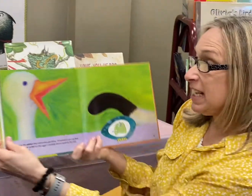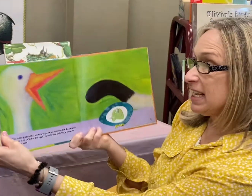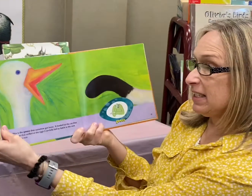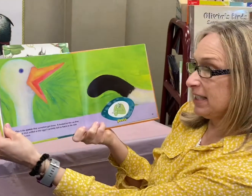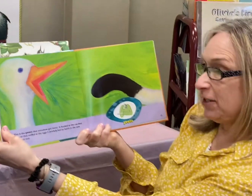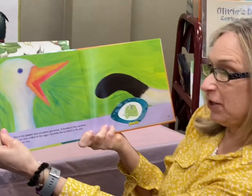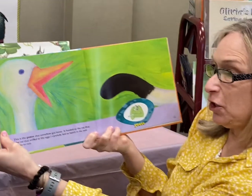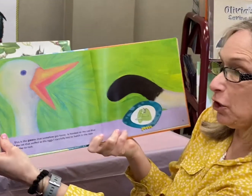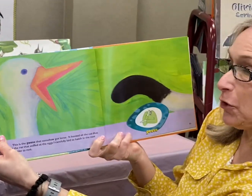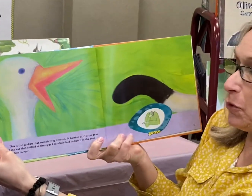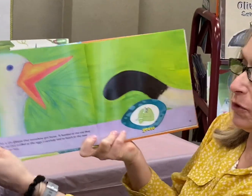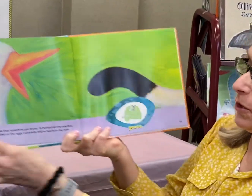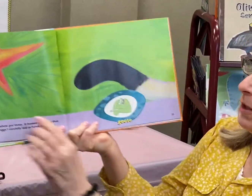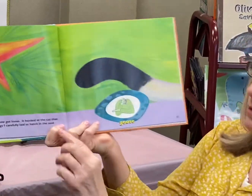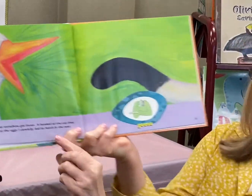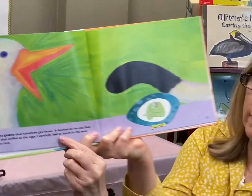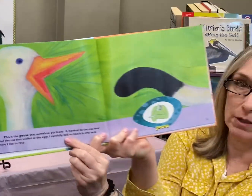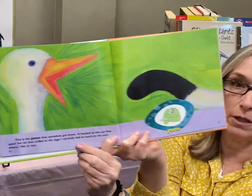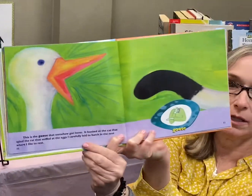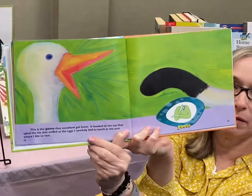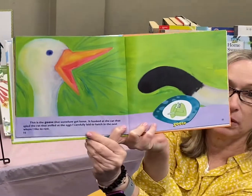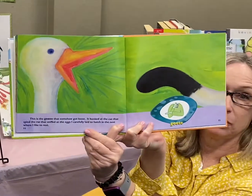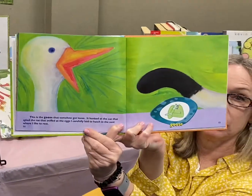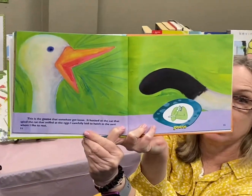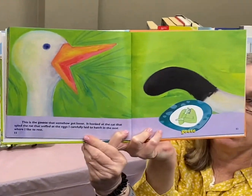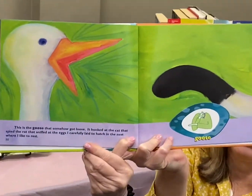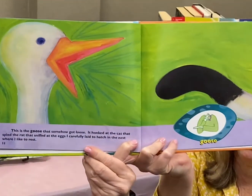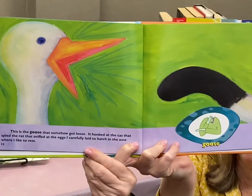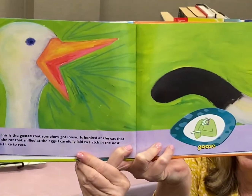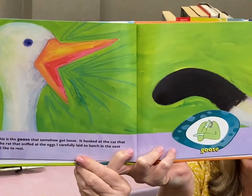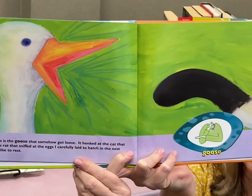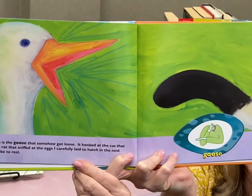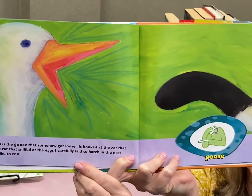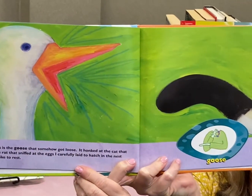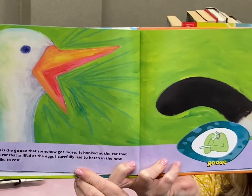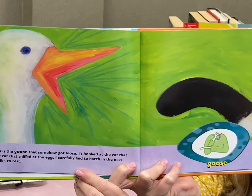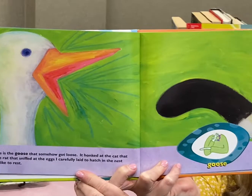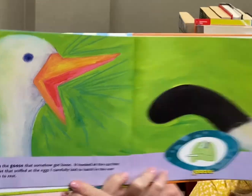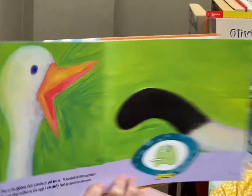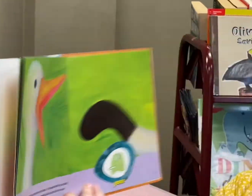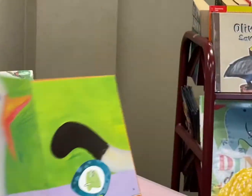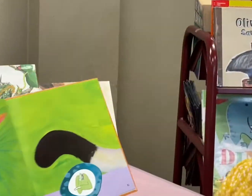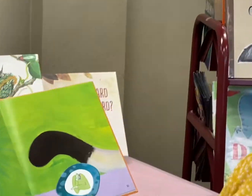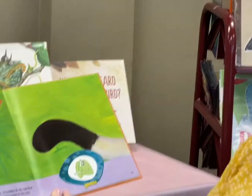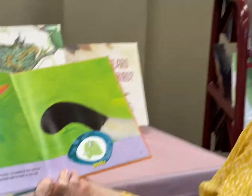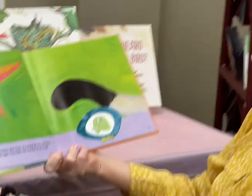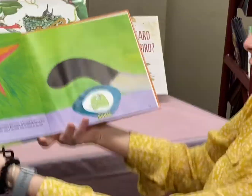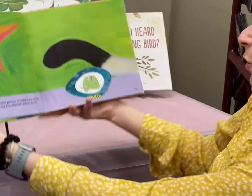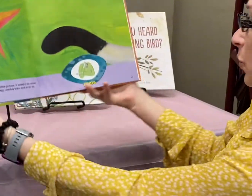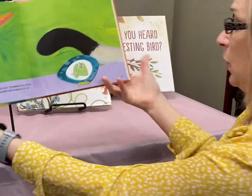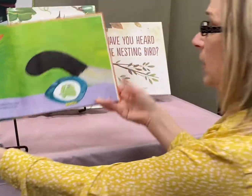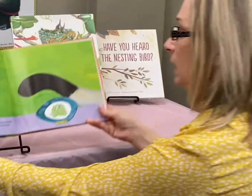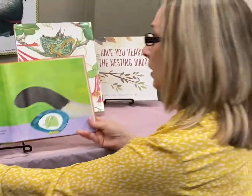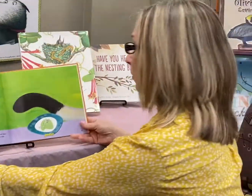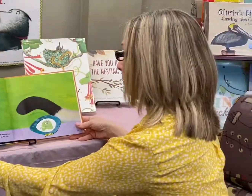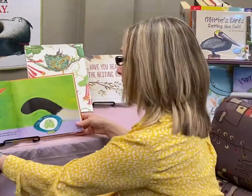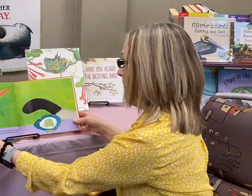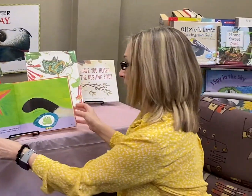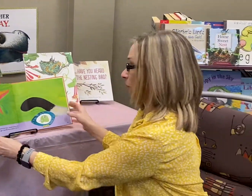This is the goose. You have to look at that picture of the goose, it's great. This is the goose, and the goose is